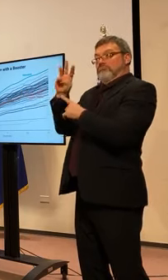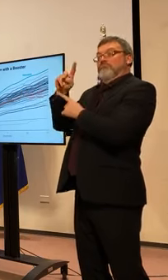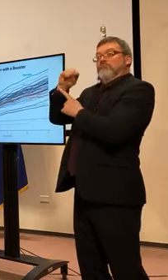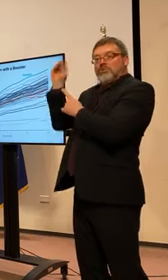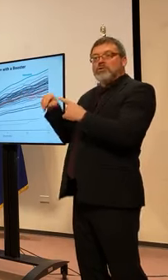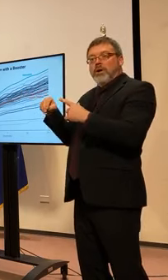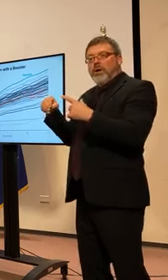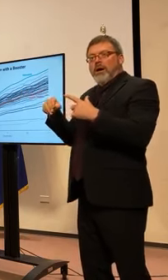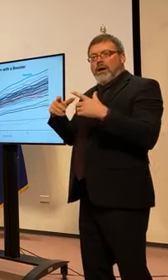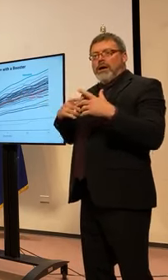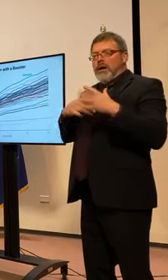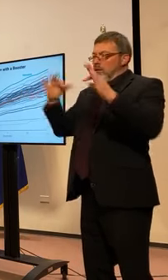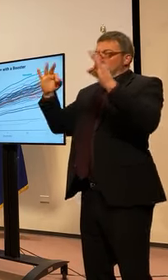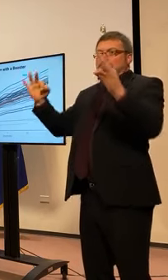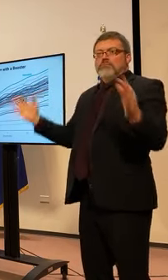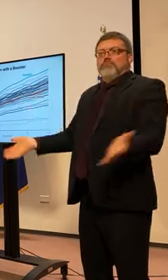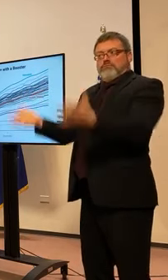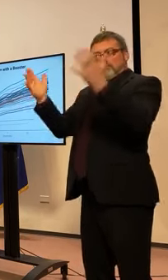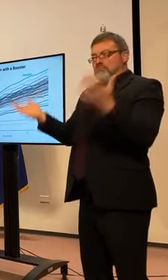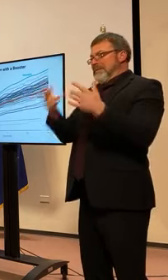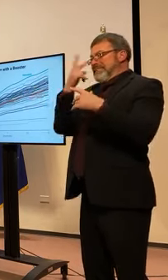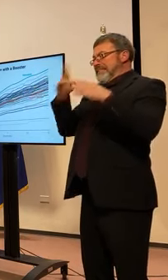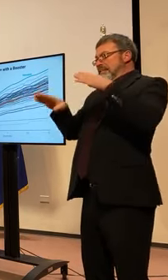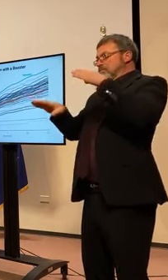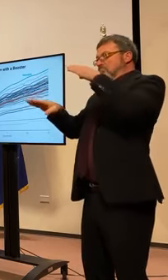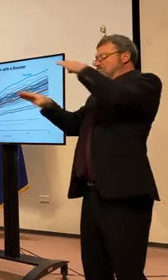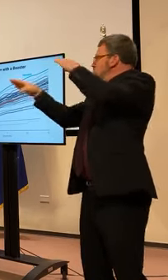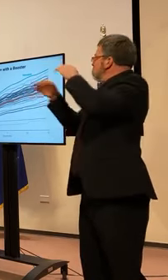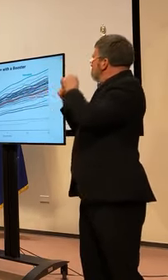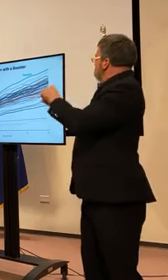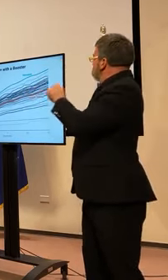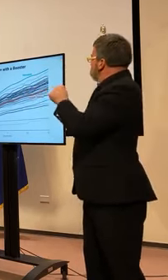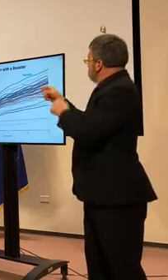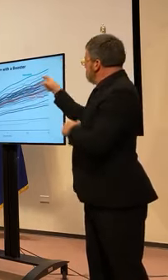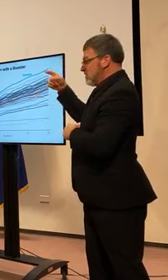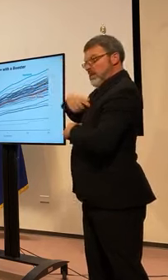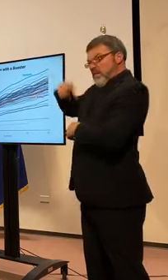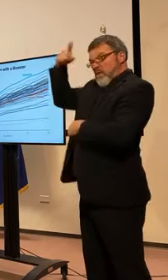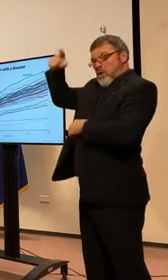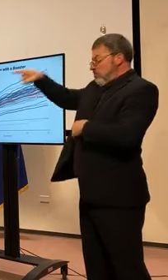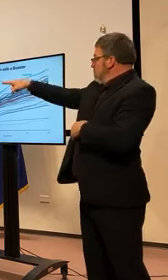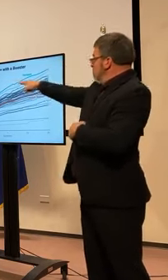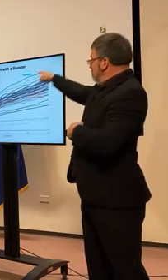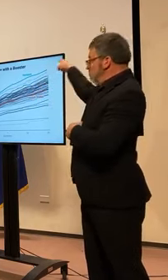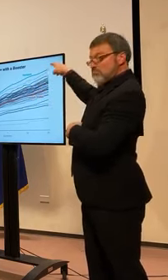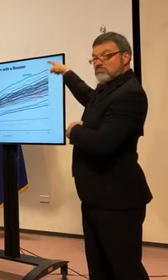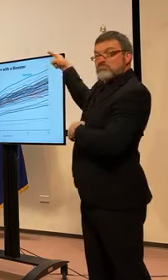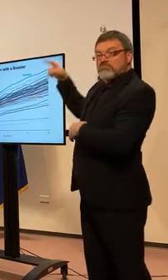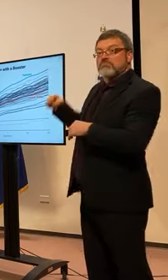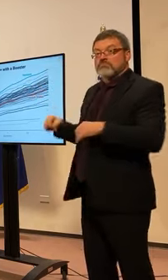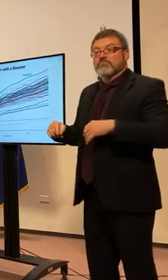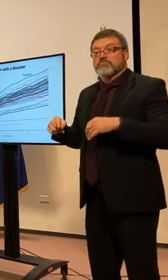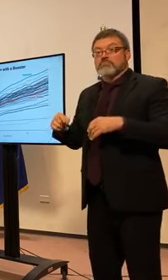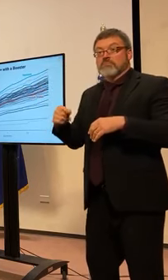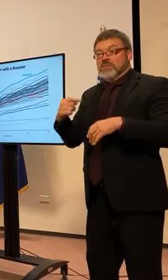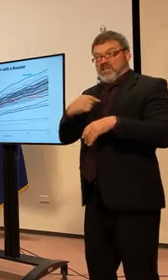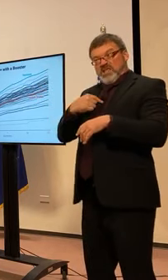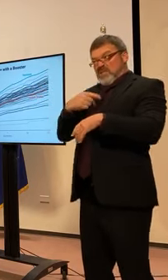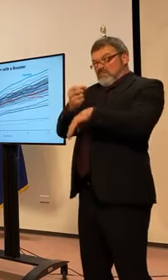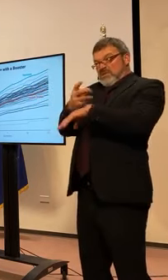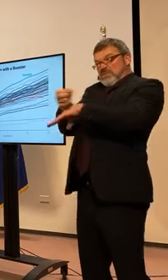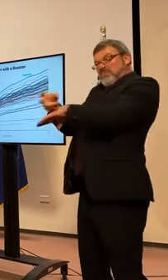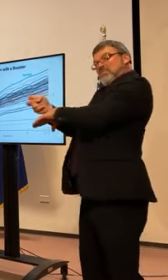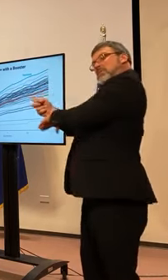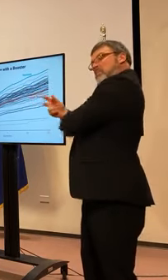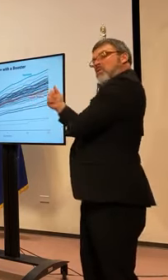there, as you see on the slide, and has continued to be higher than the national average, outpacing the national average, and continues at a steady state.